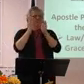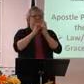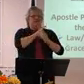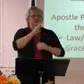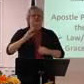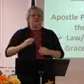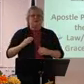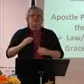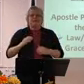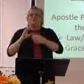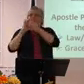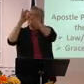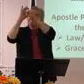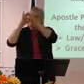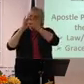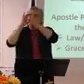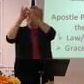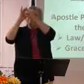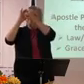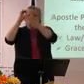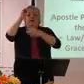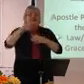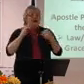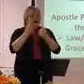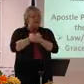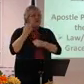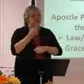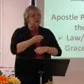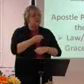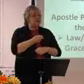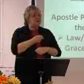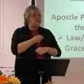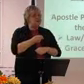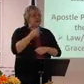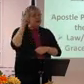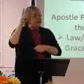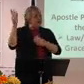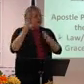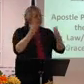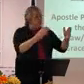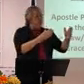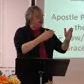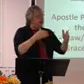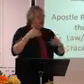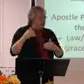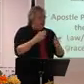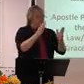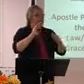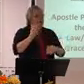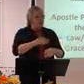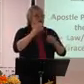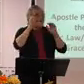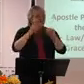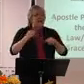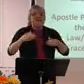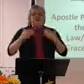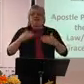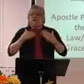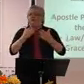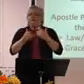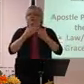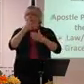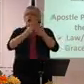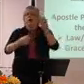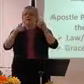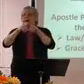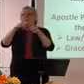Christ. God loves us, and he's provided a way that we can enjoy, no matter what's happening